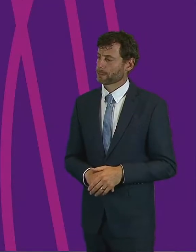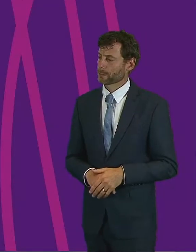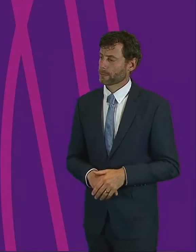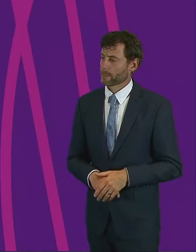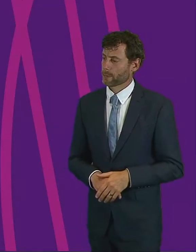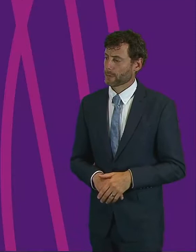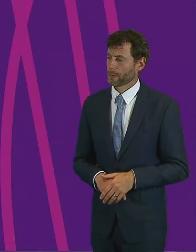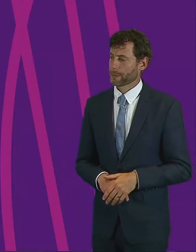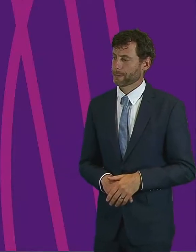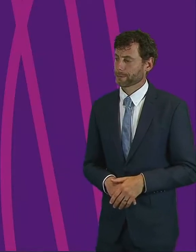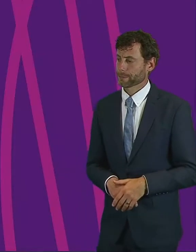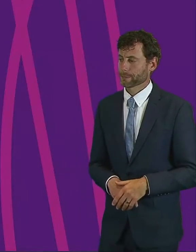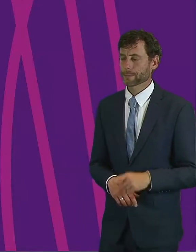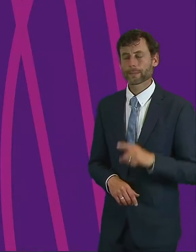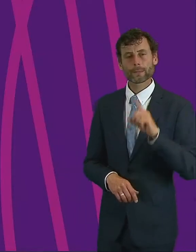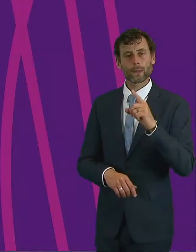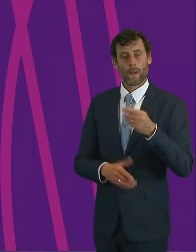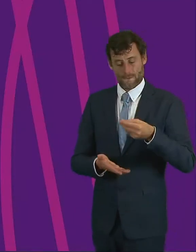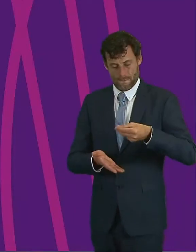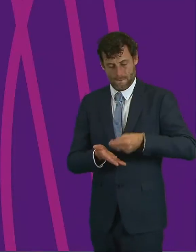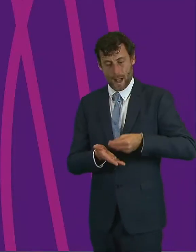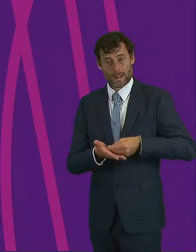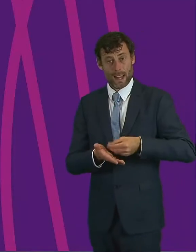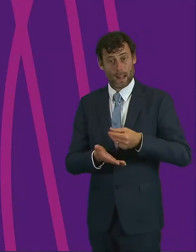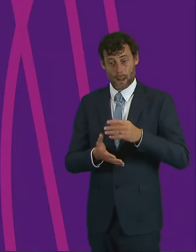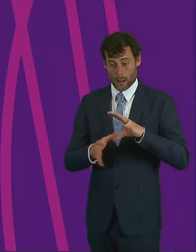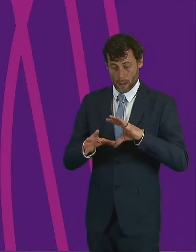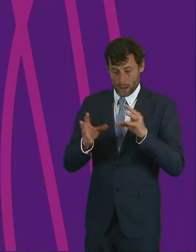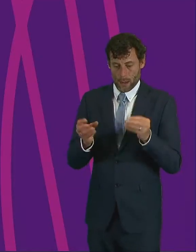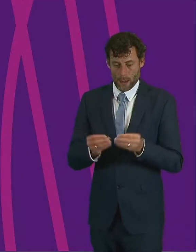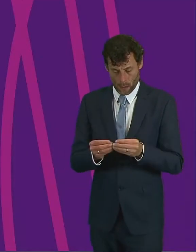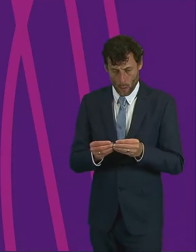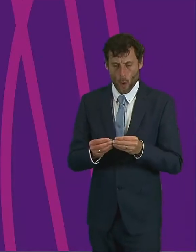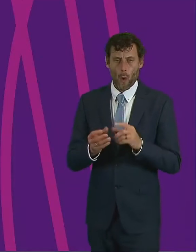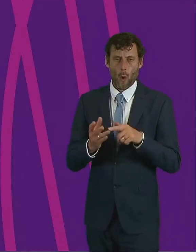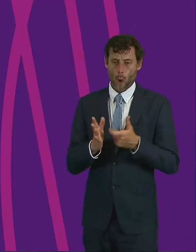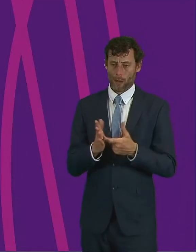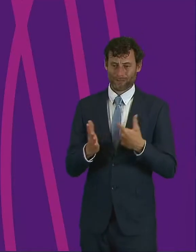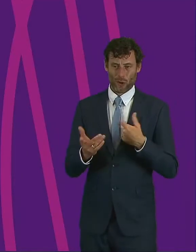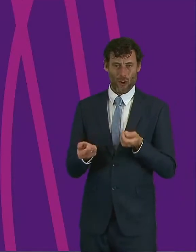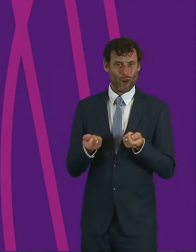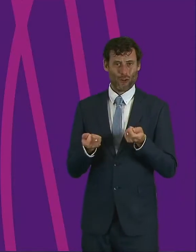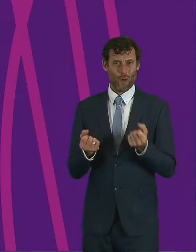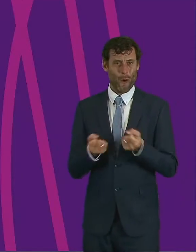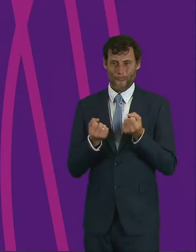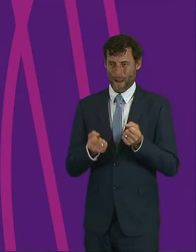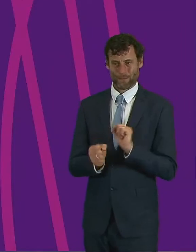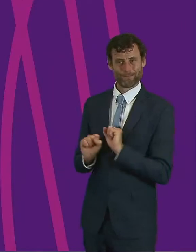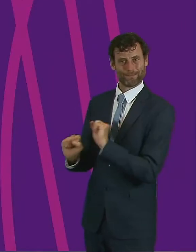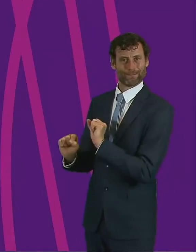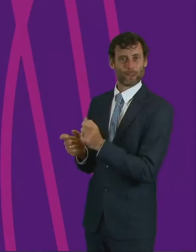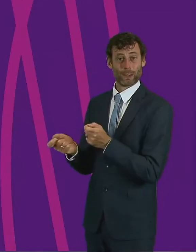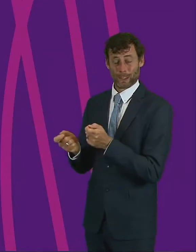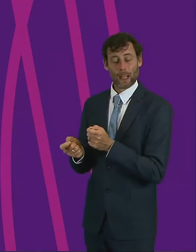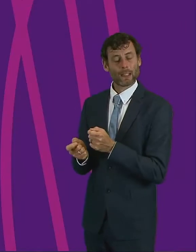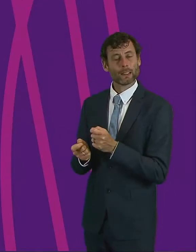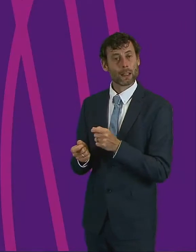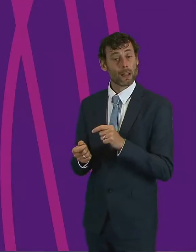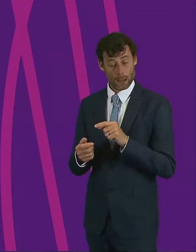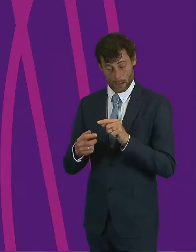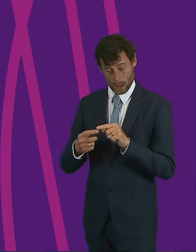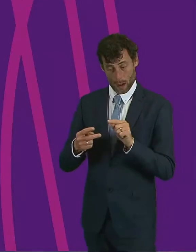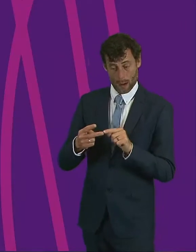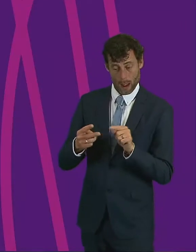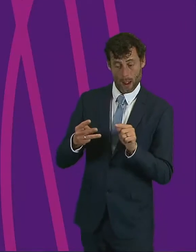not just the funding amounts and lack of flexibilities that matter here. The timeline and the process are crucial too. It's